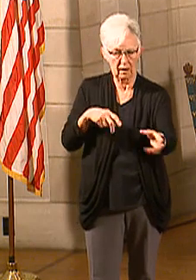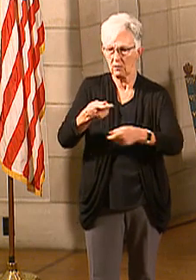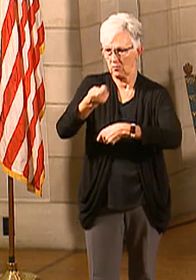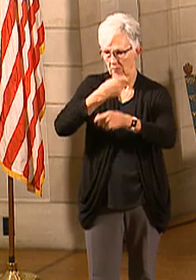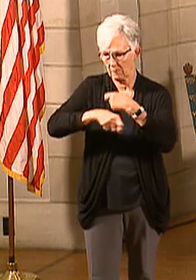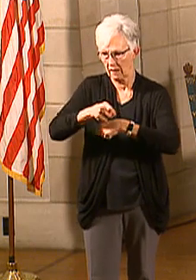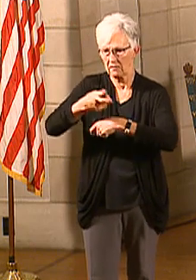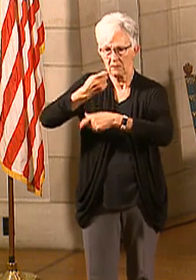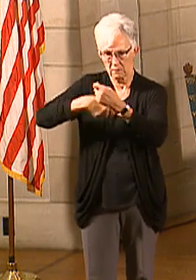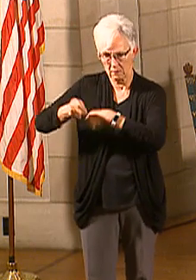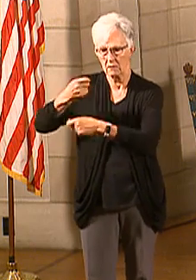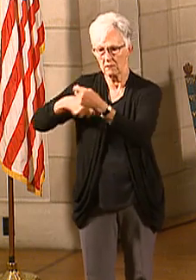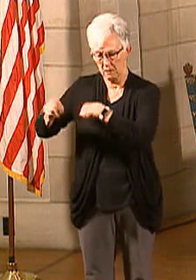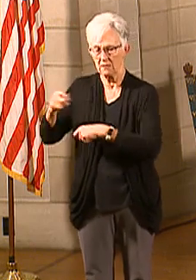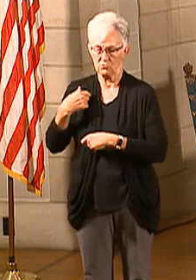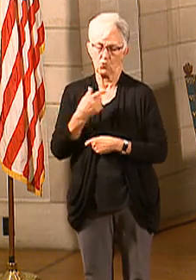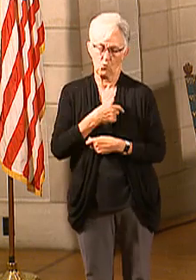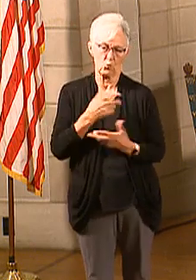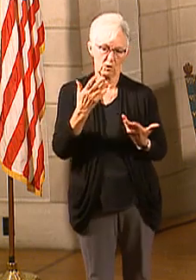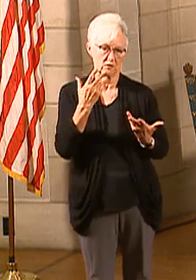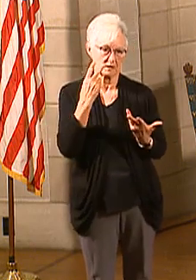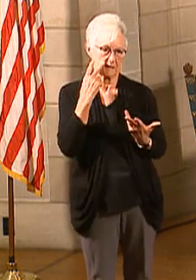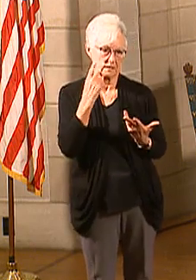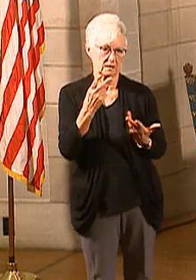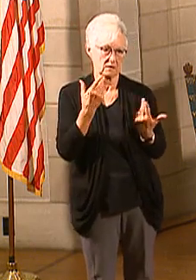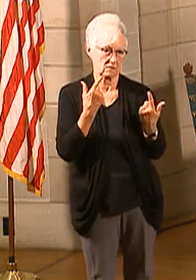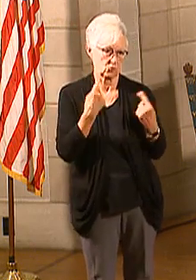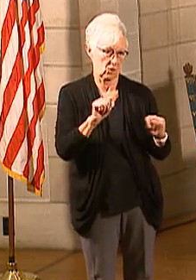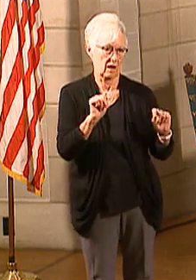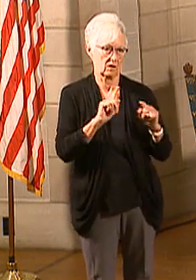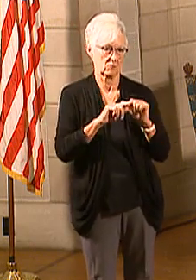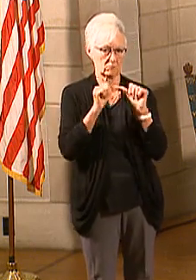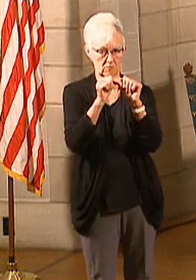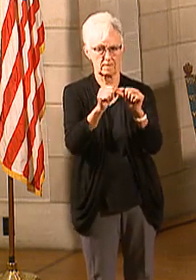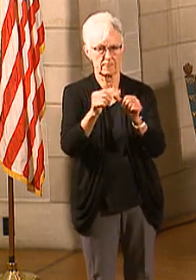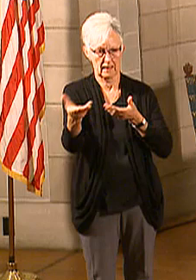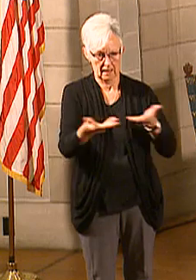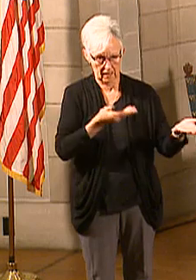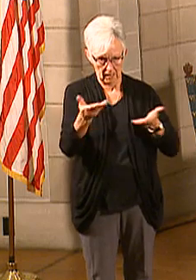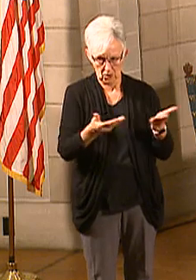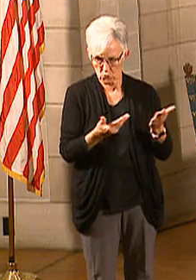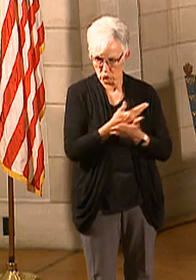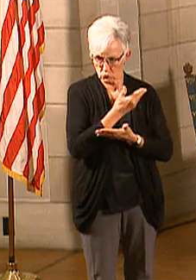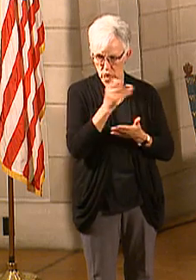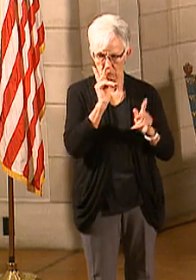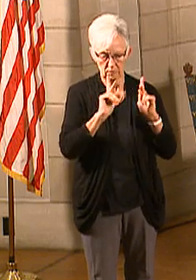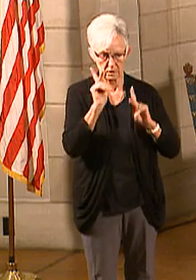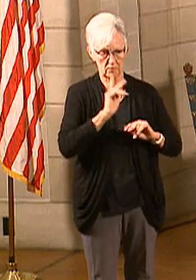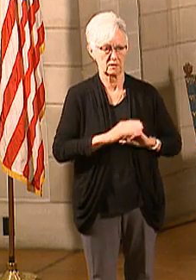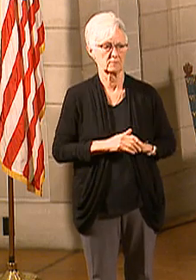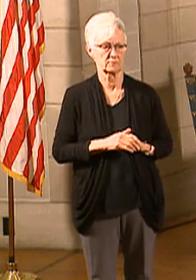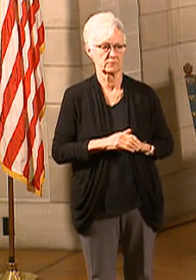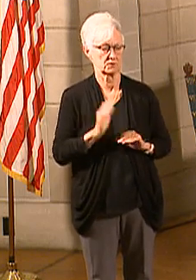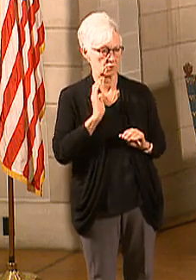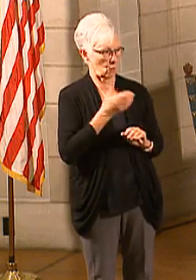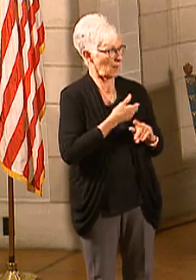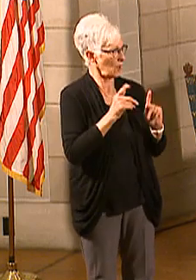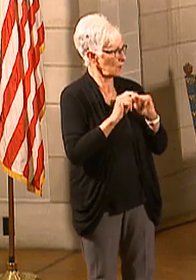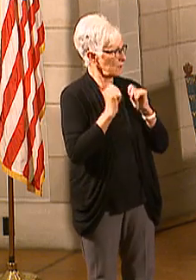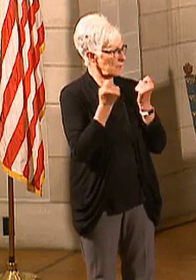rates. Again, the efforts around hiring, the efforts that Dr. Studstill and the team have